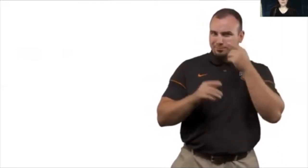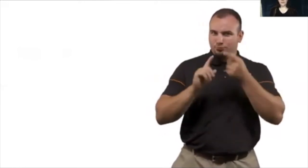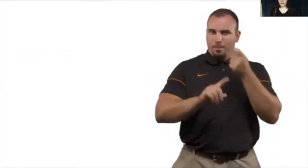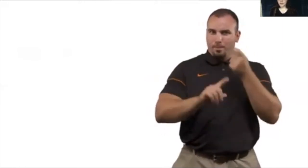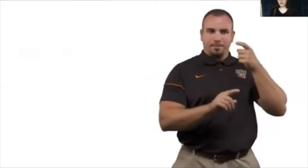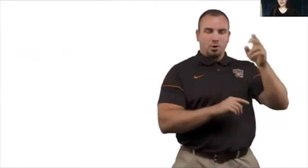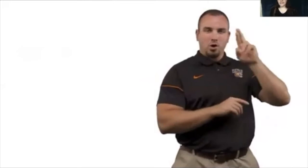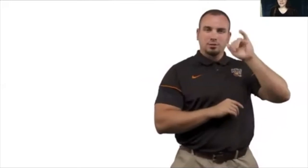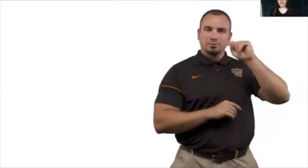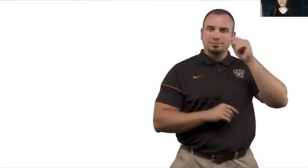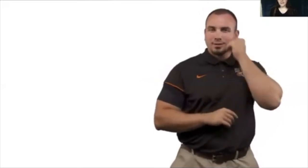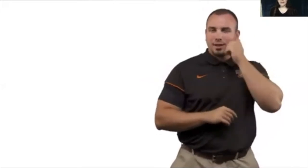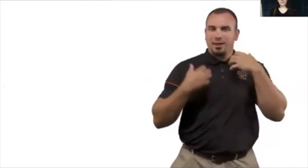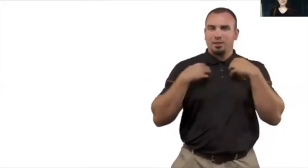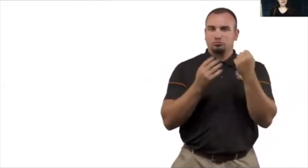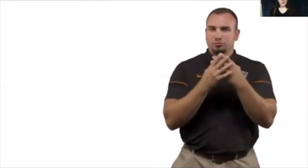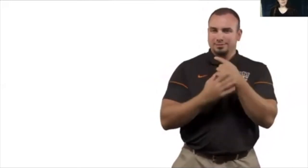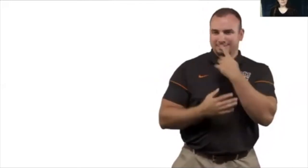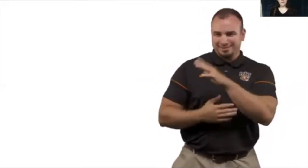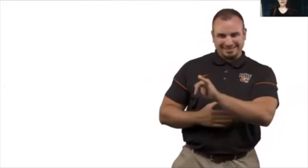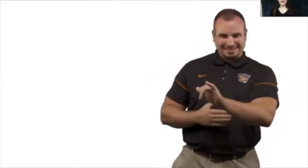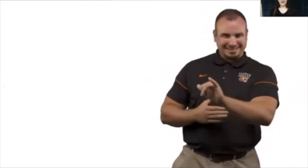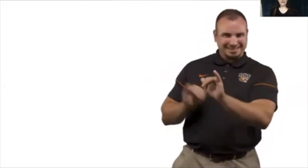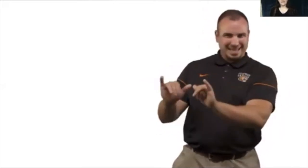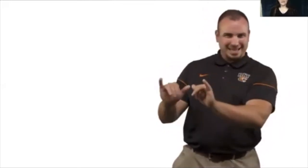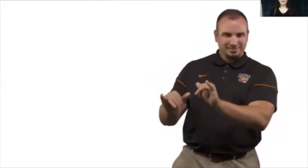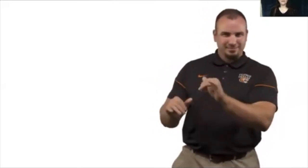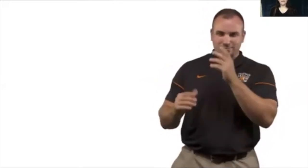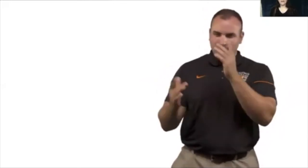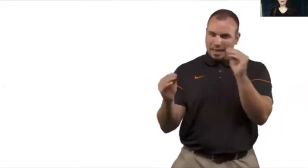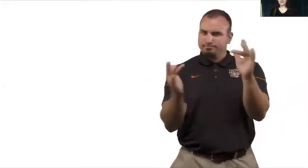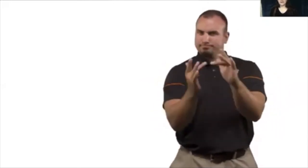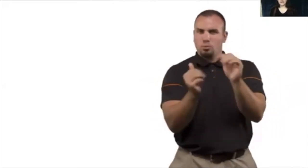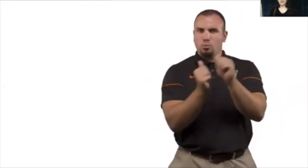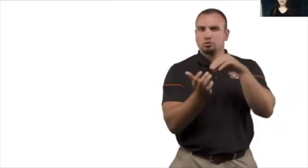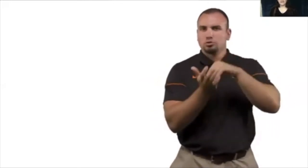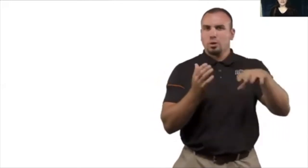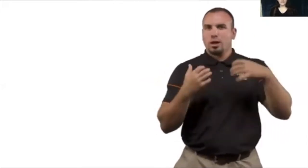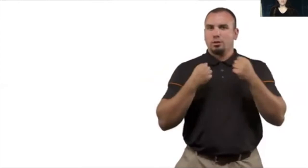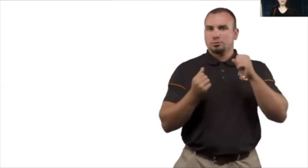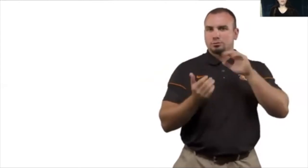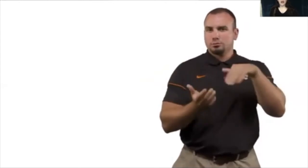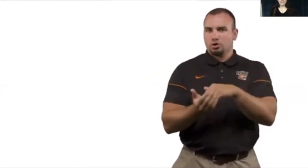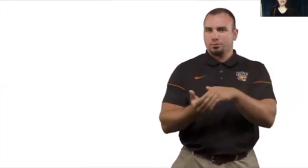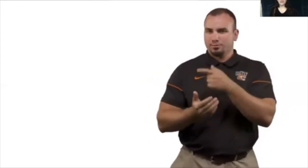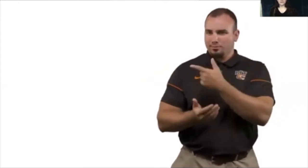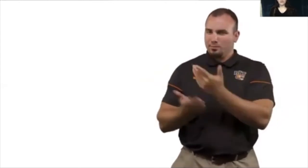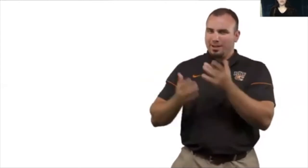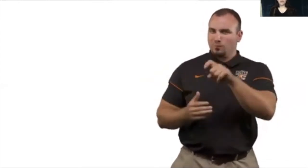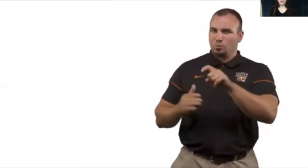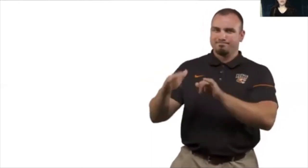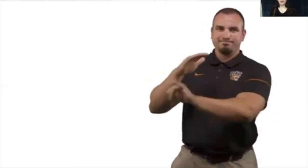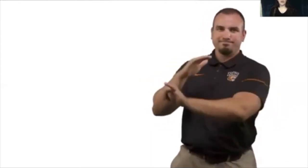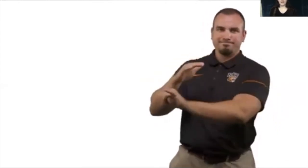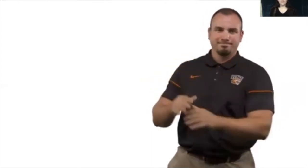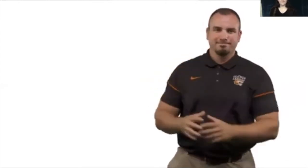has been exposed to COVID-19, they must stay home, and again, someone from the daily health screening team will contact the student and make sure